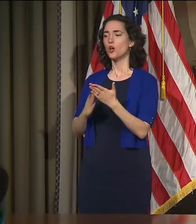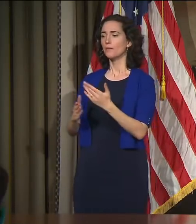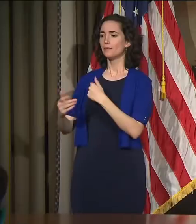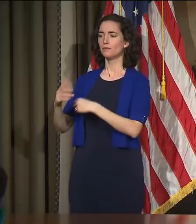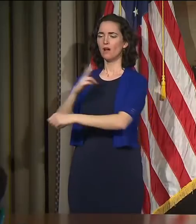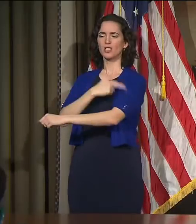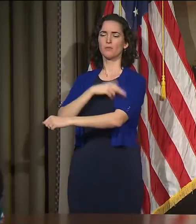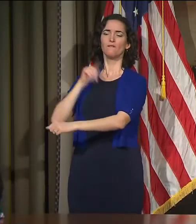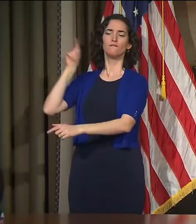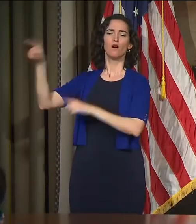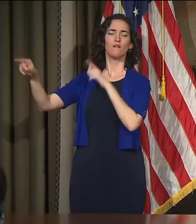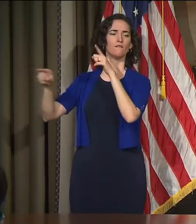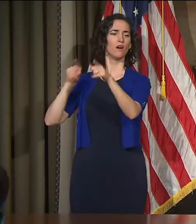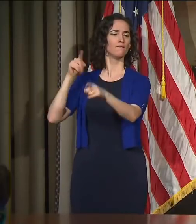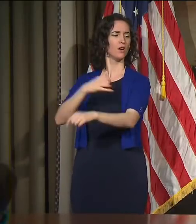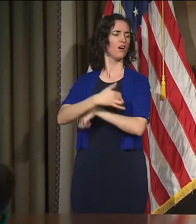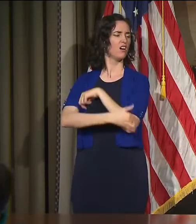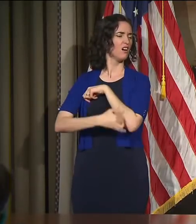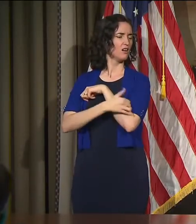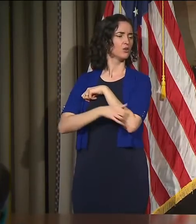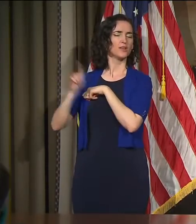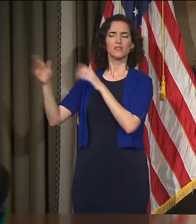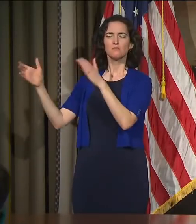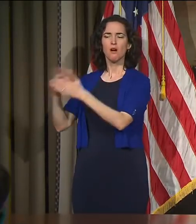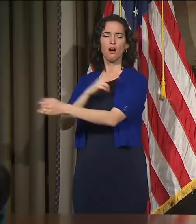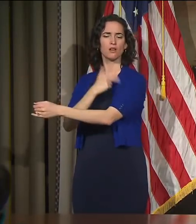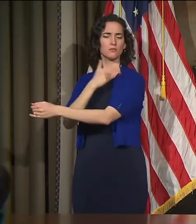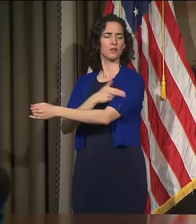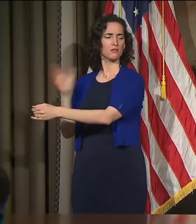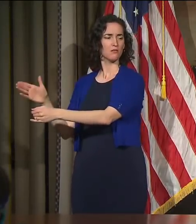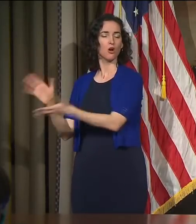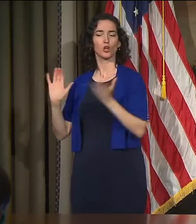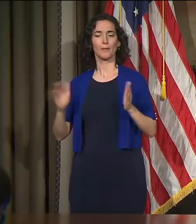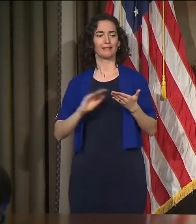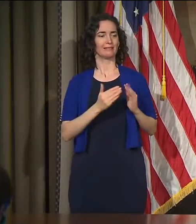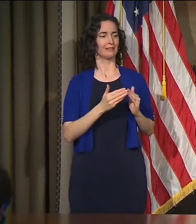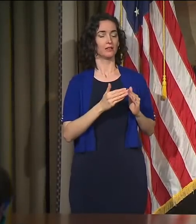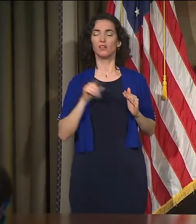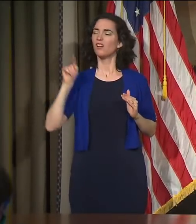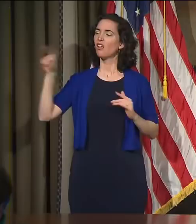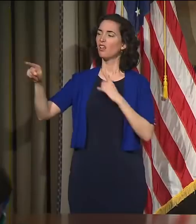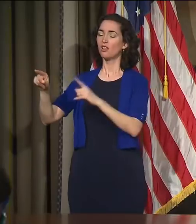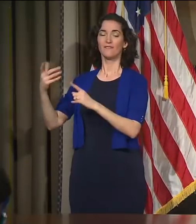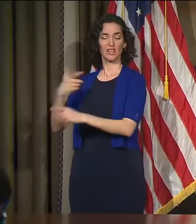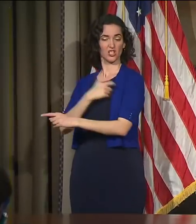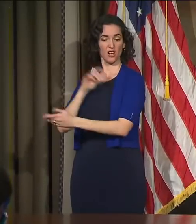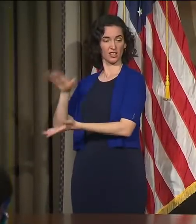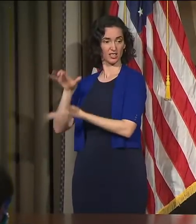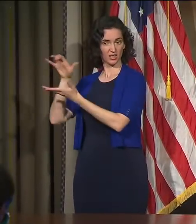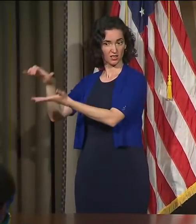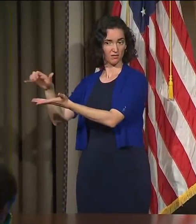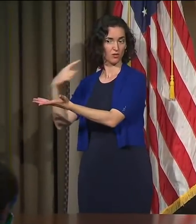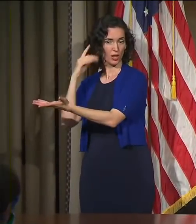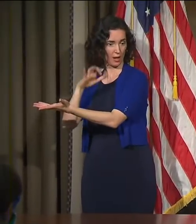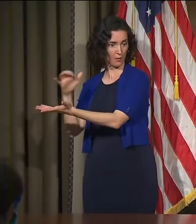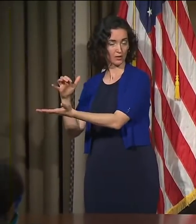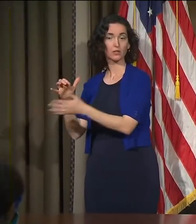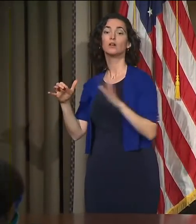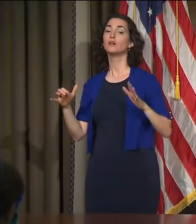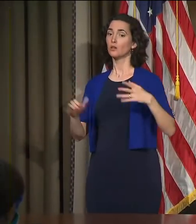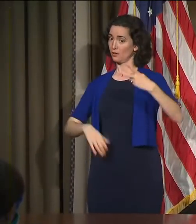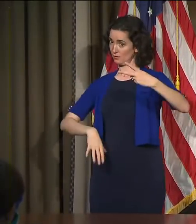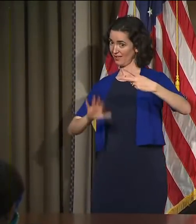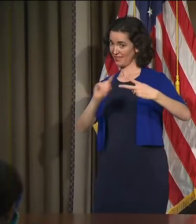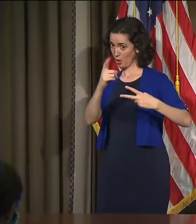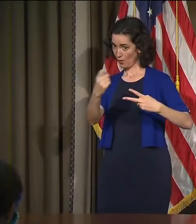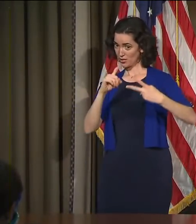any vaccine doses and whether there will be any of these particular challenges for rural hospitals? Yeah, for the second part of the question, they absolutely have received